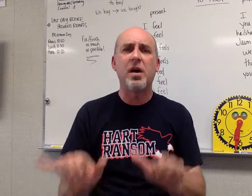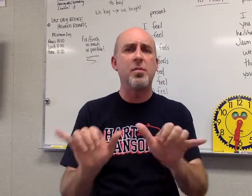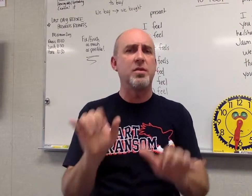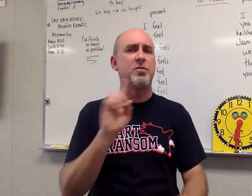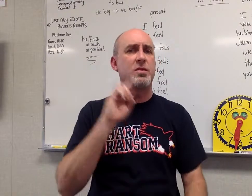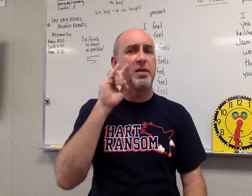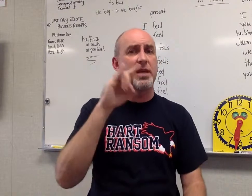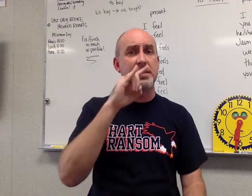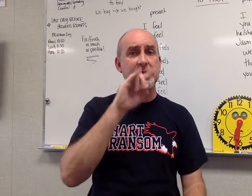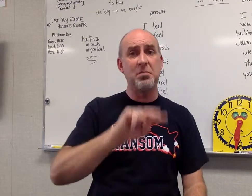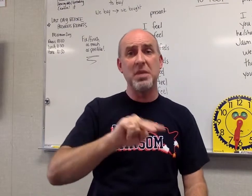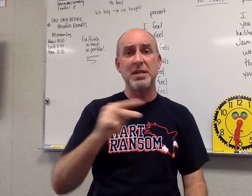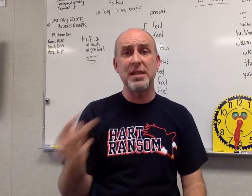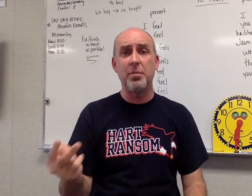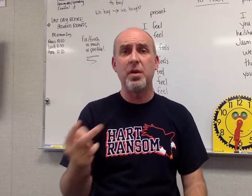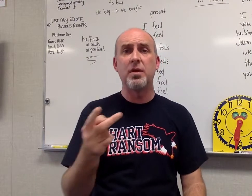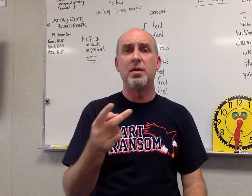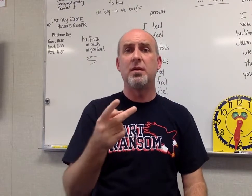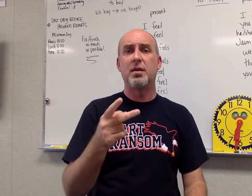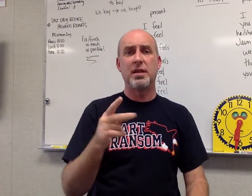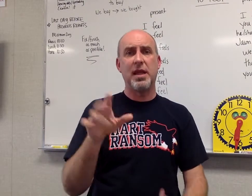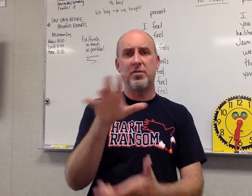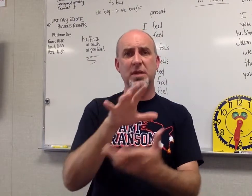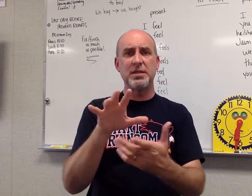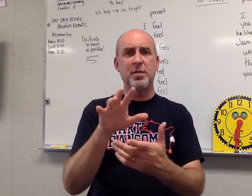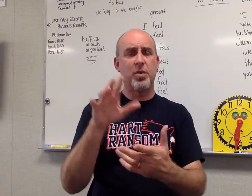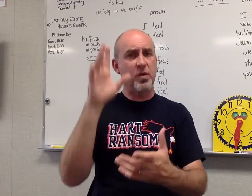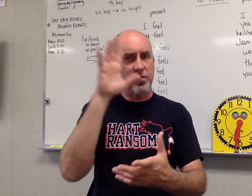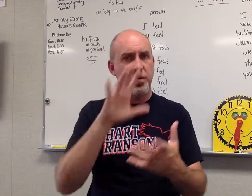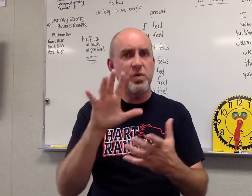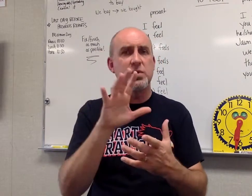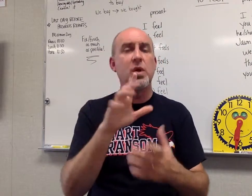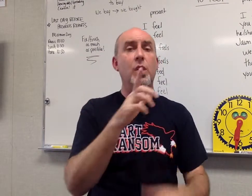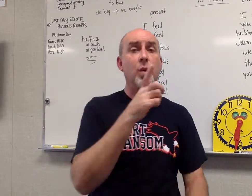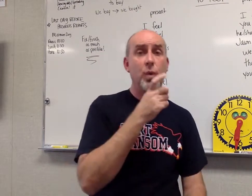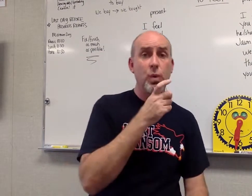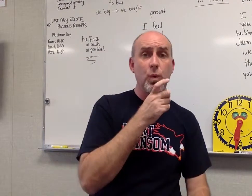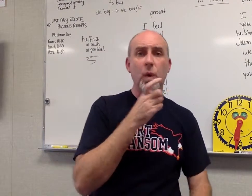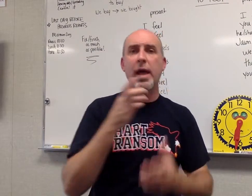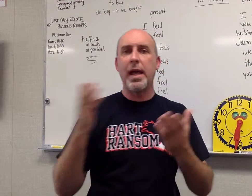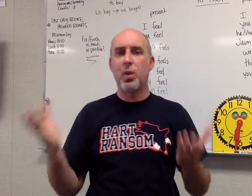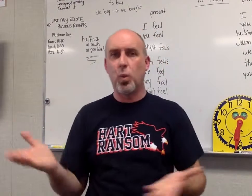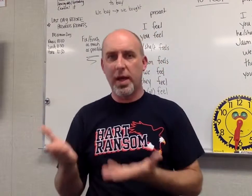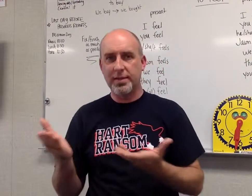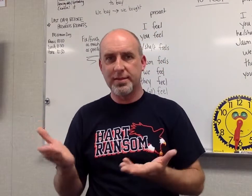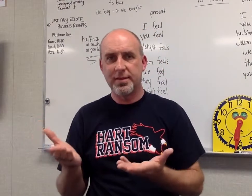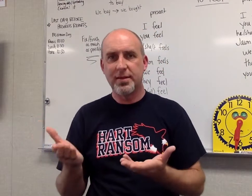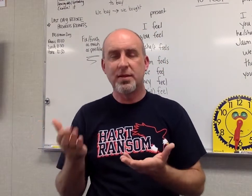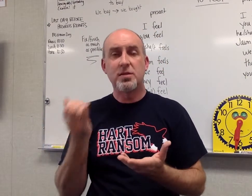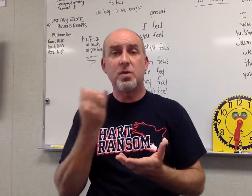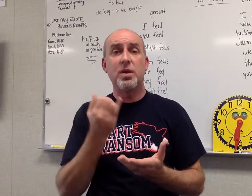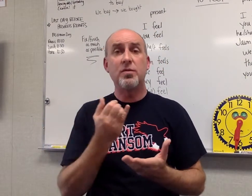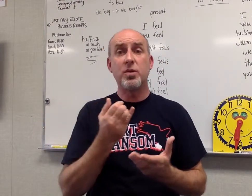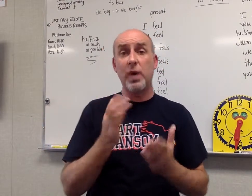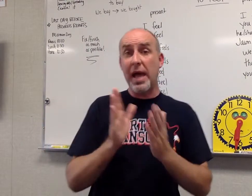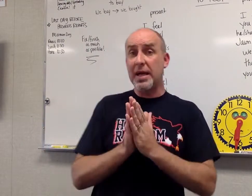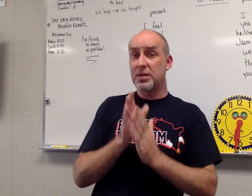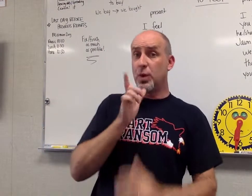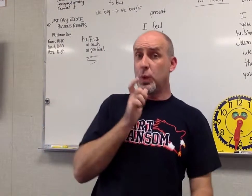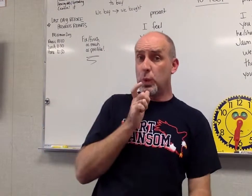common for deaf kids to mix up, like they have mixed up or confused who and what. So if you ask who